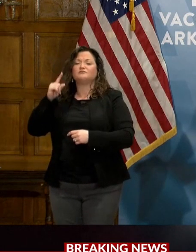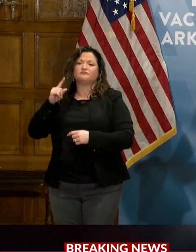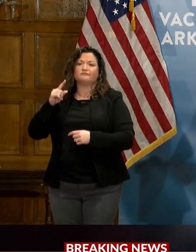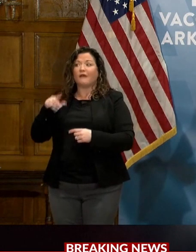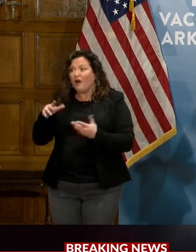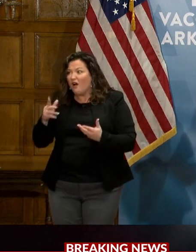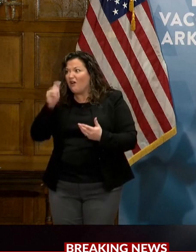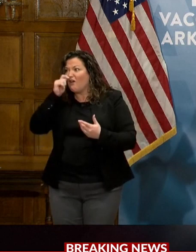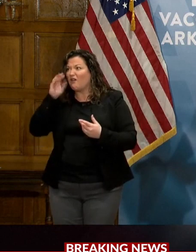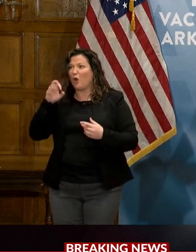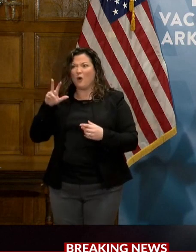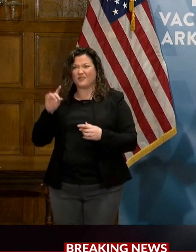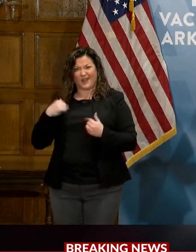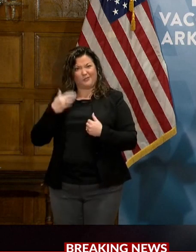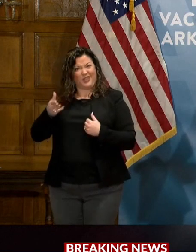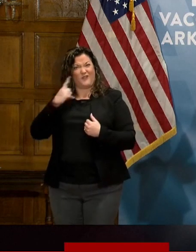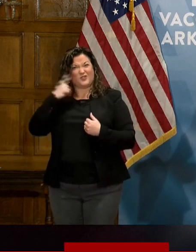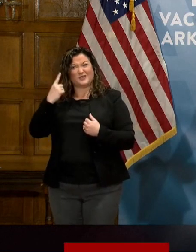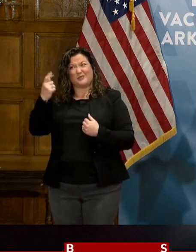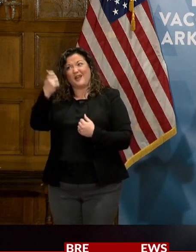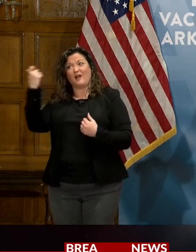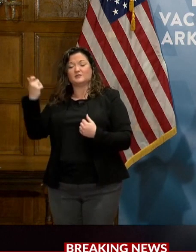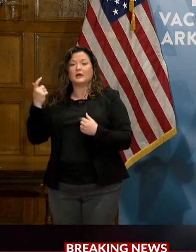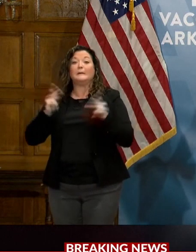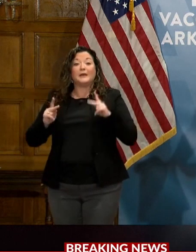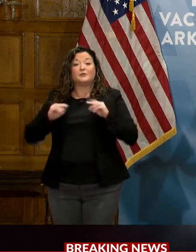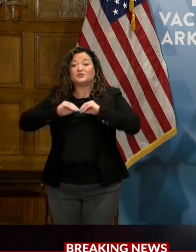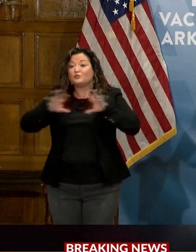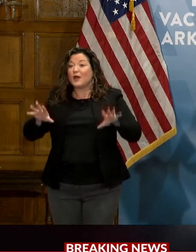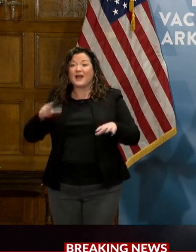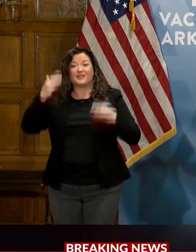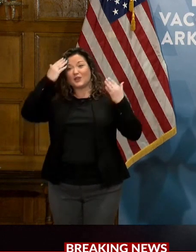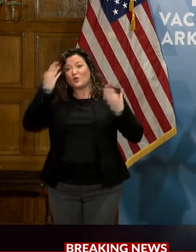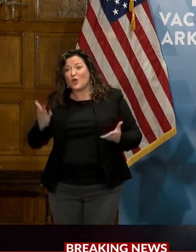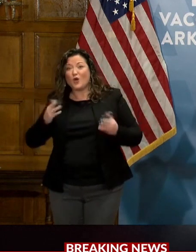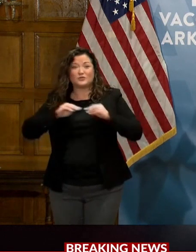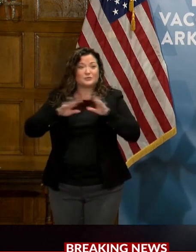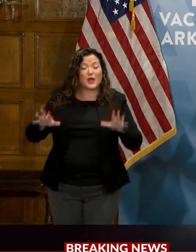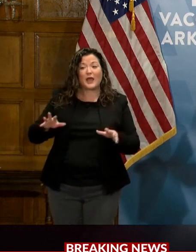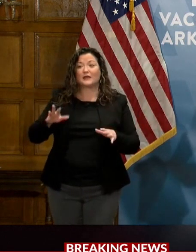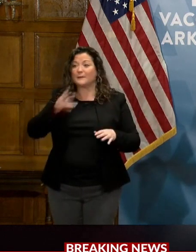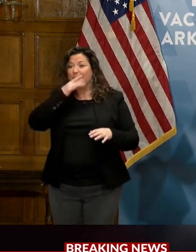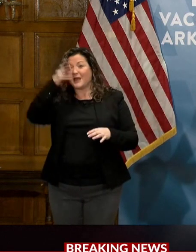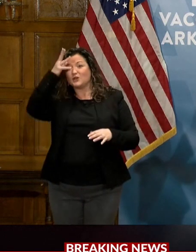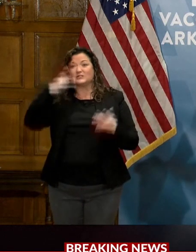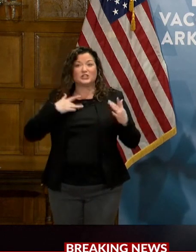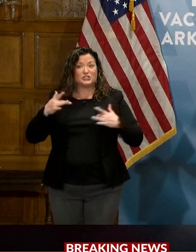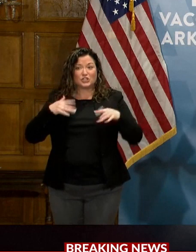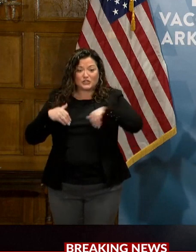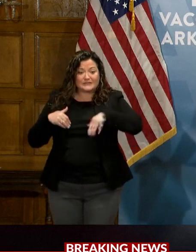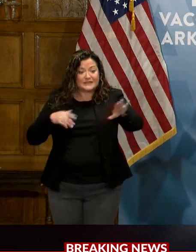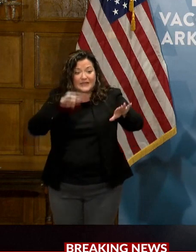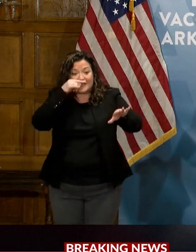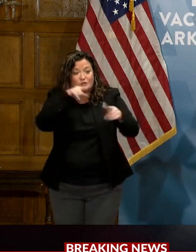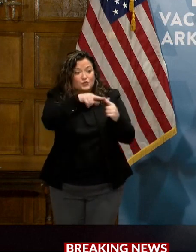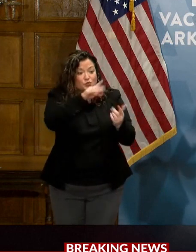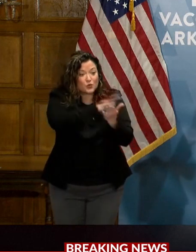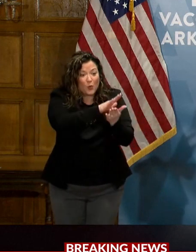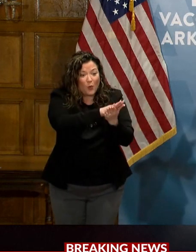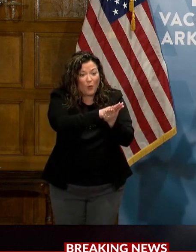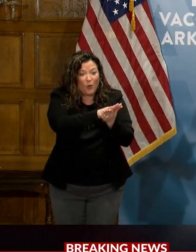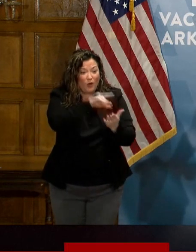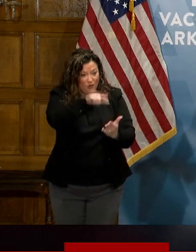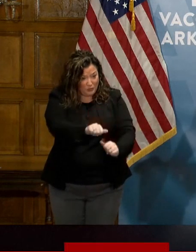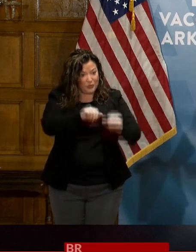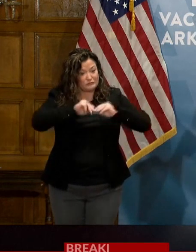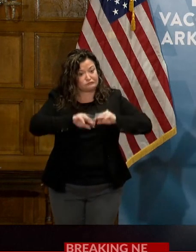had it. So there's a lot of people that could be spreading it. They don't know they're spreading it. A lot of parents are concerned they're sending kids to school, and that it could spread